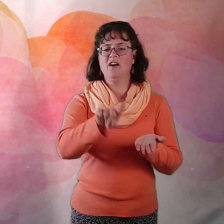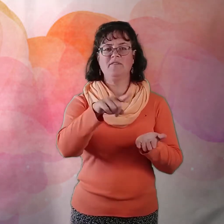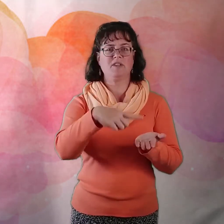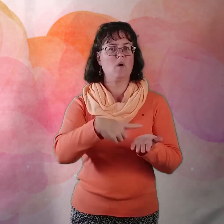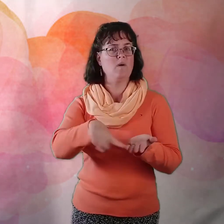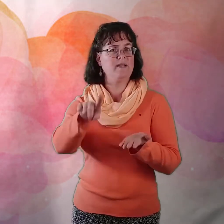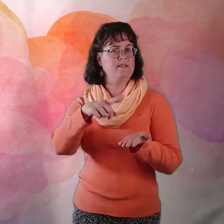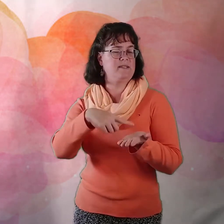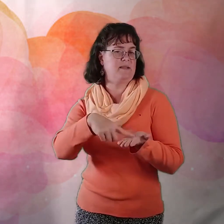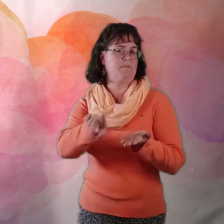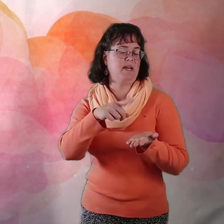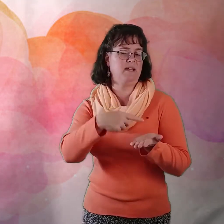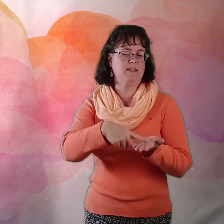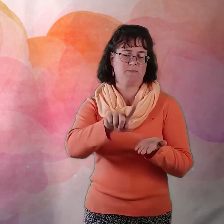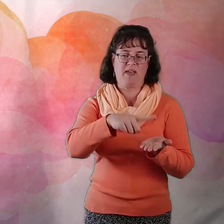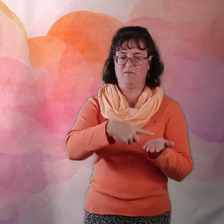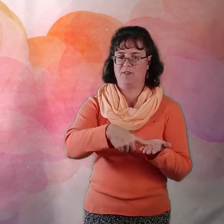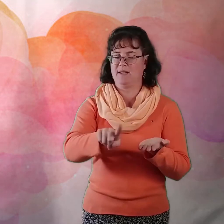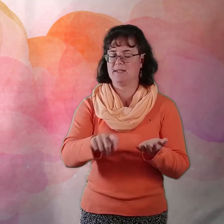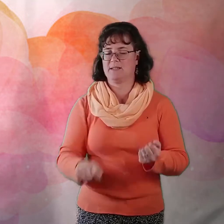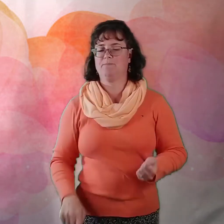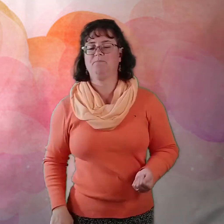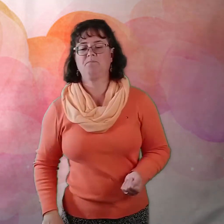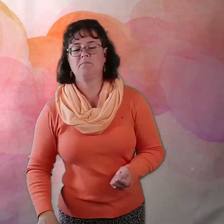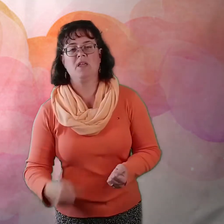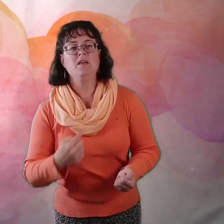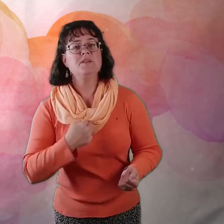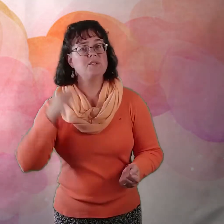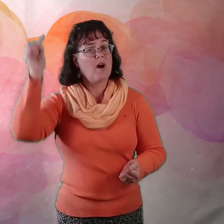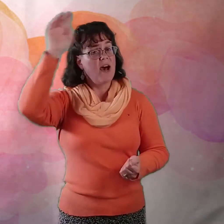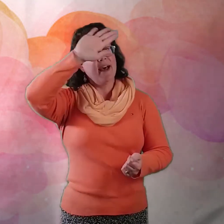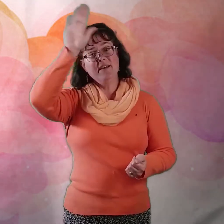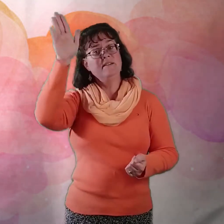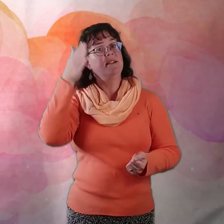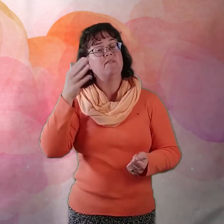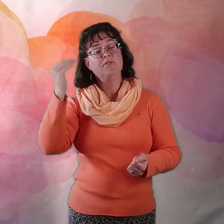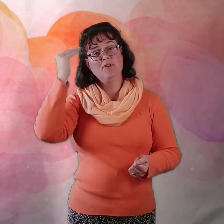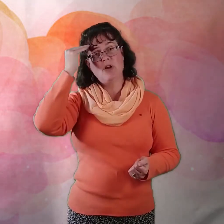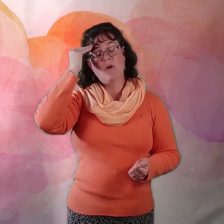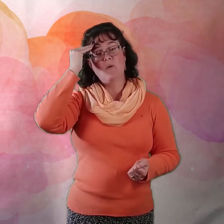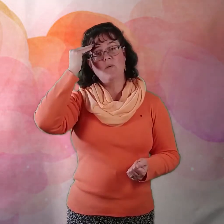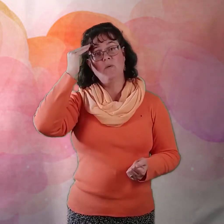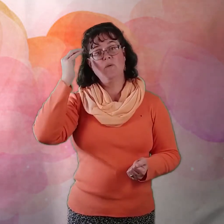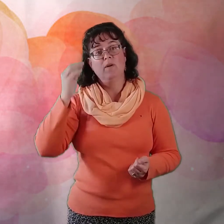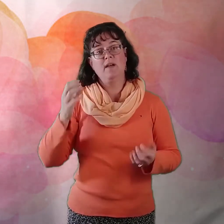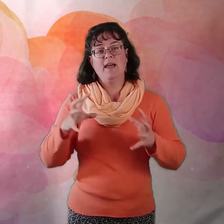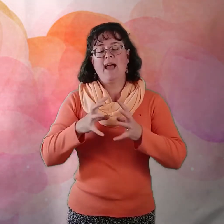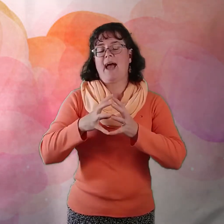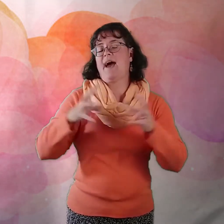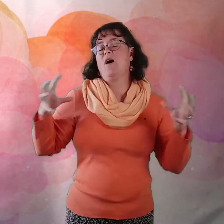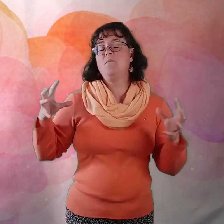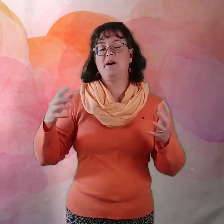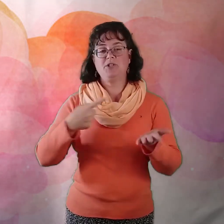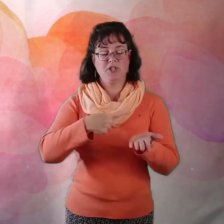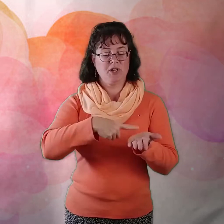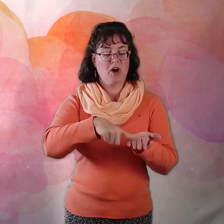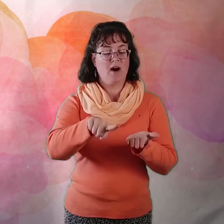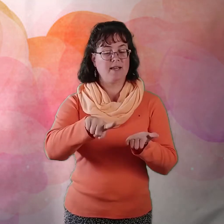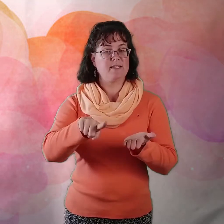off the coins and the money to pay for things. So I'll never know how much it